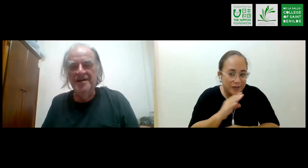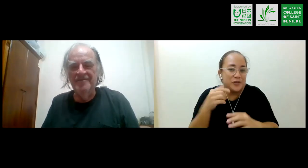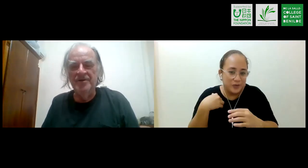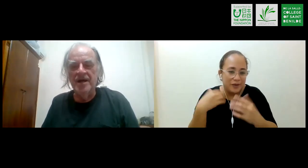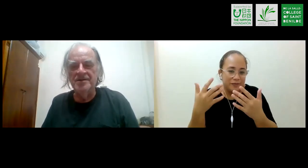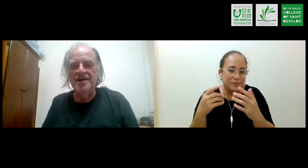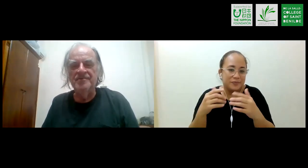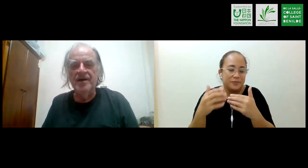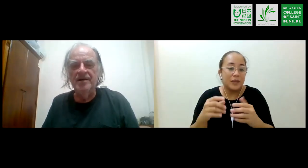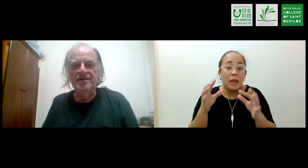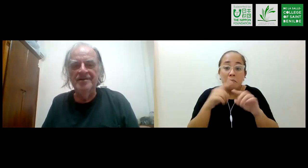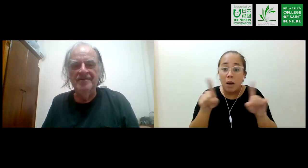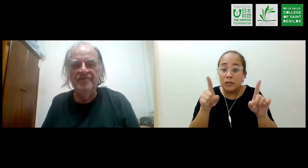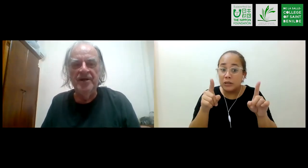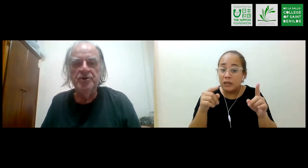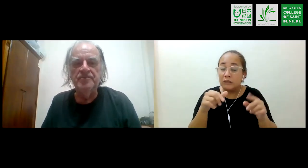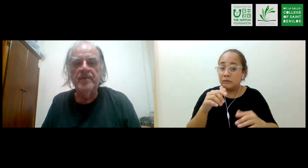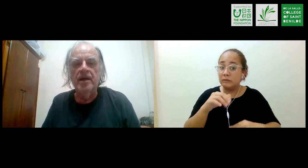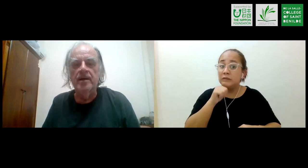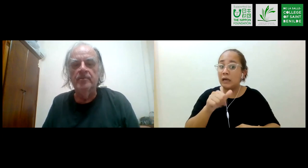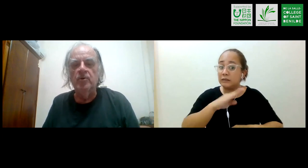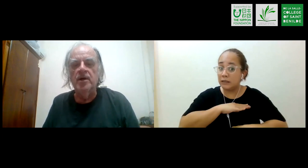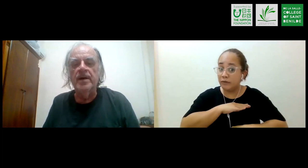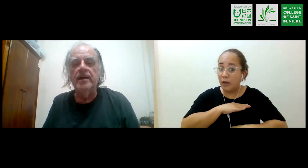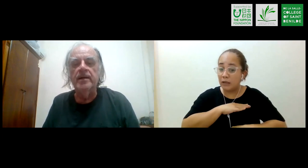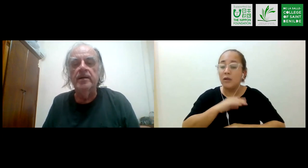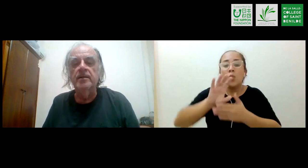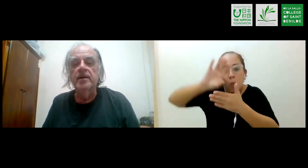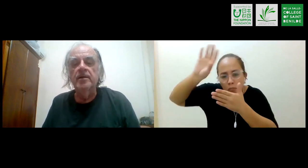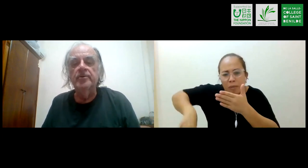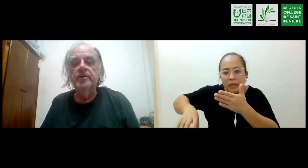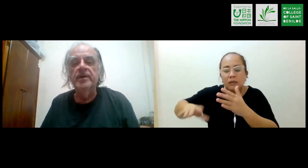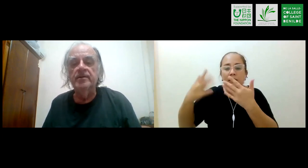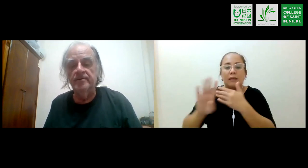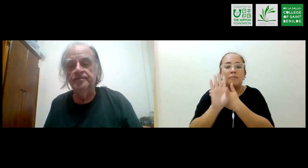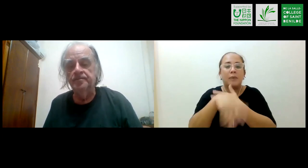If you're not satisfied, then finish, and we'll come back in 30 minutes.